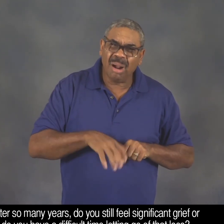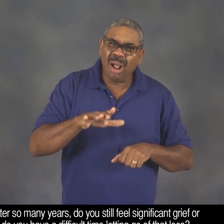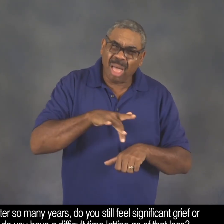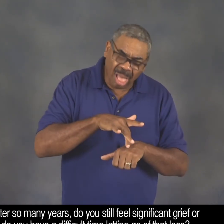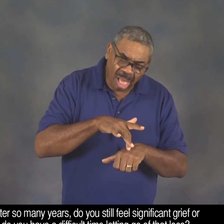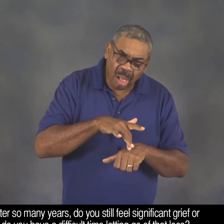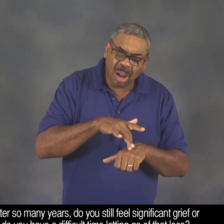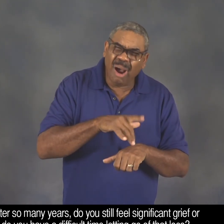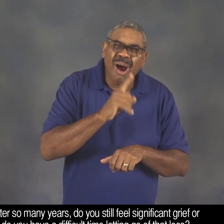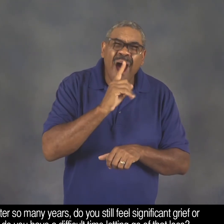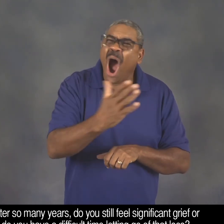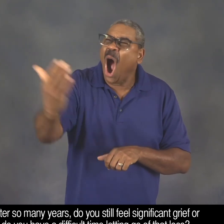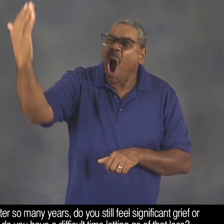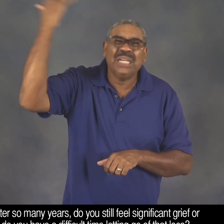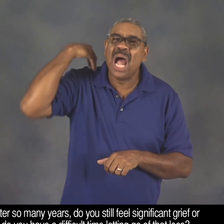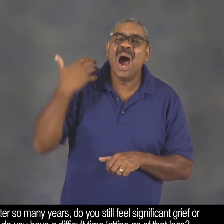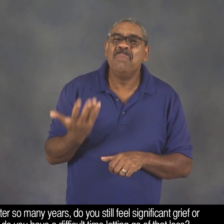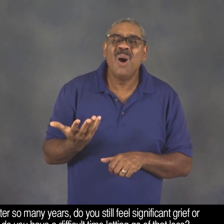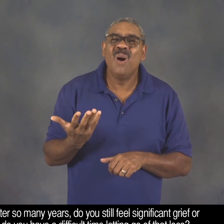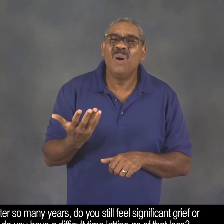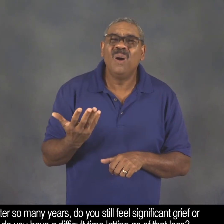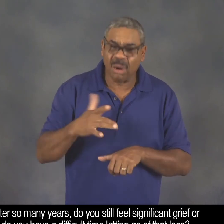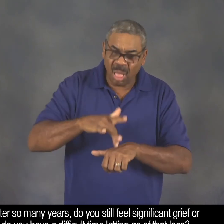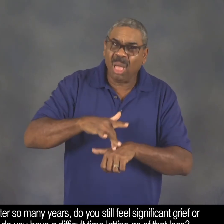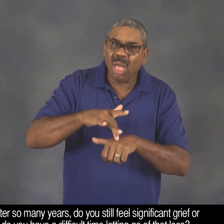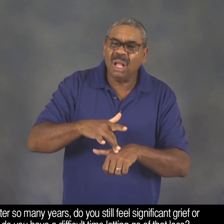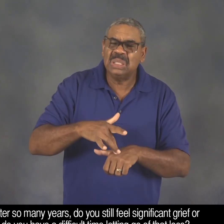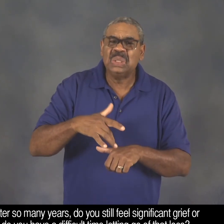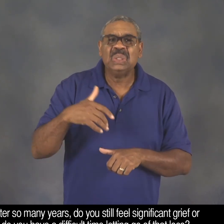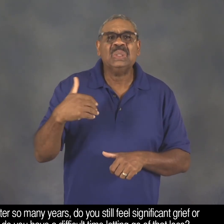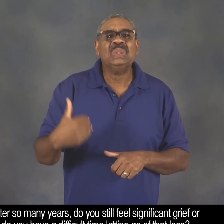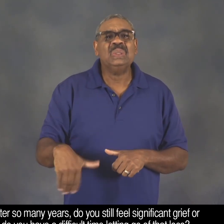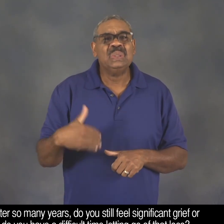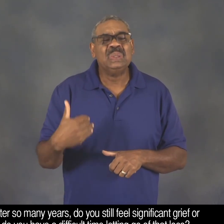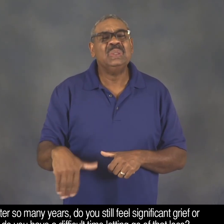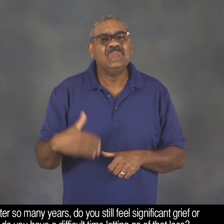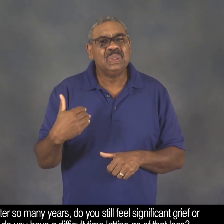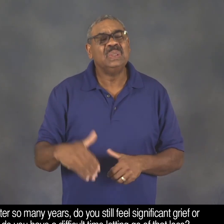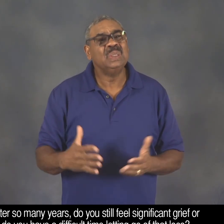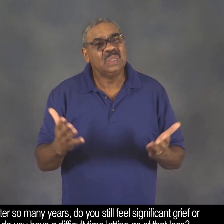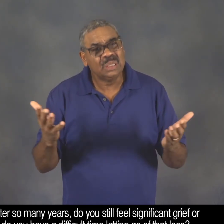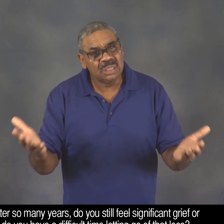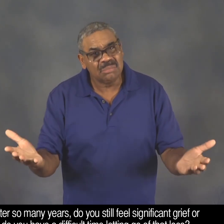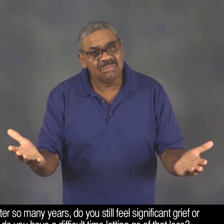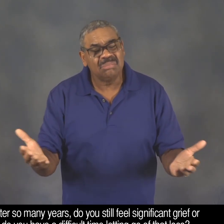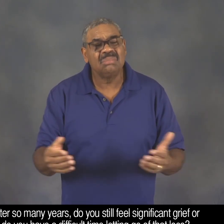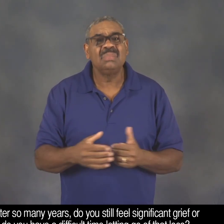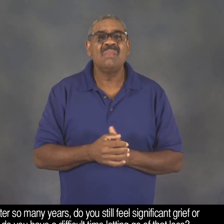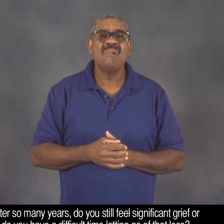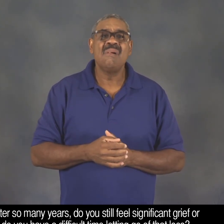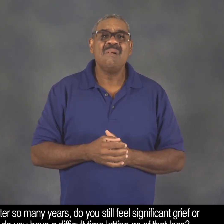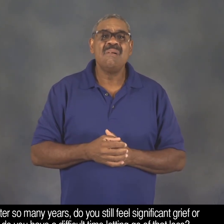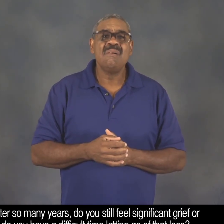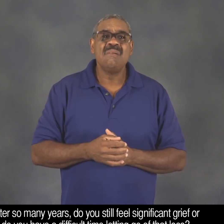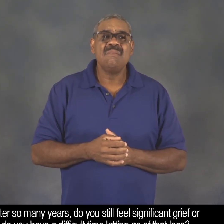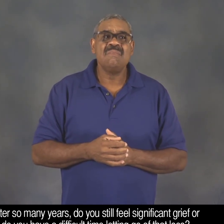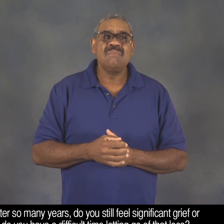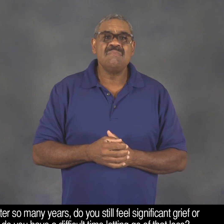After so many years, do you still feel significant grief, or do you have a difficult time letting go of that